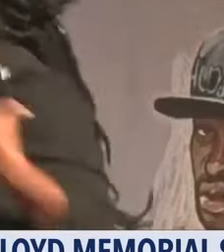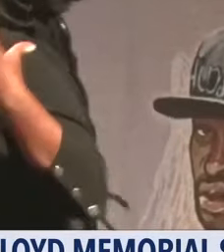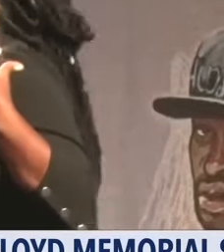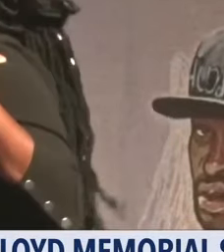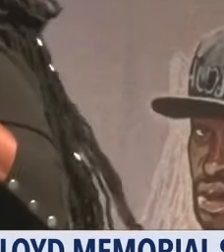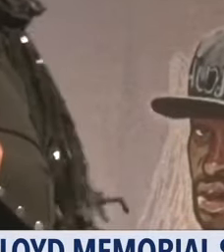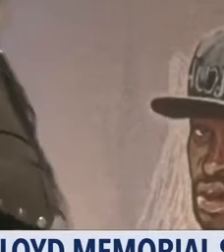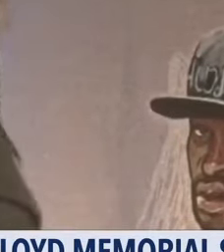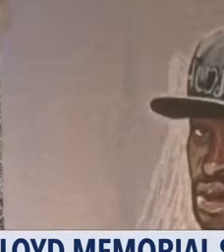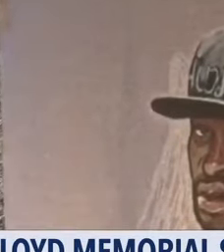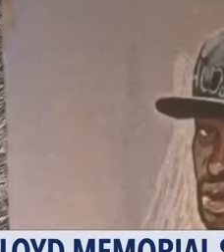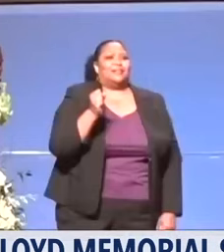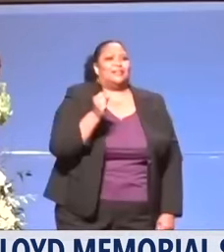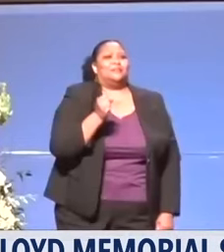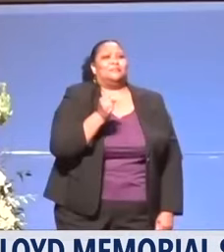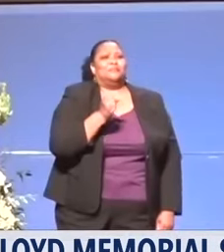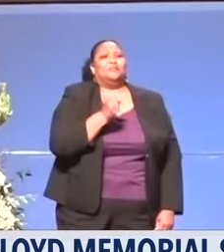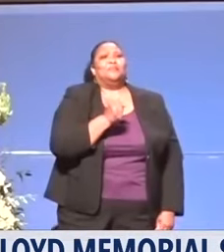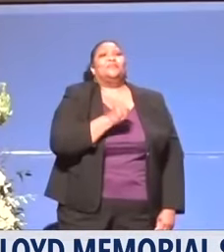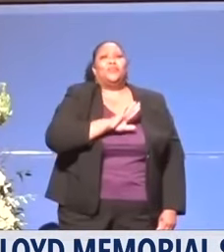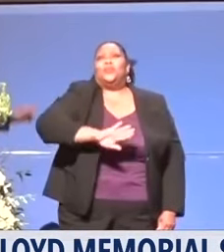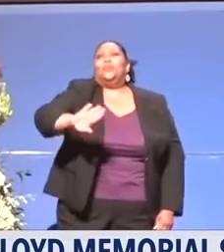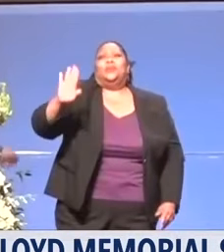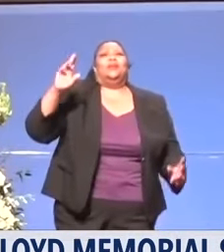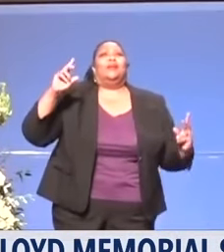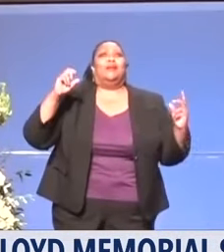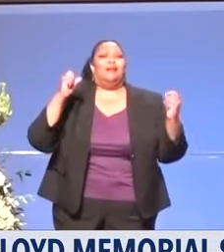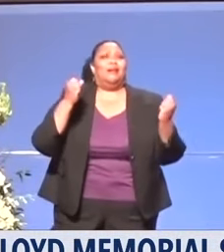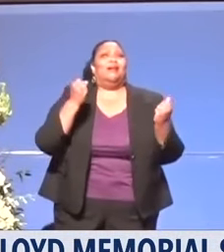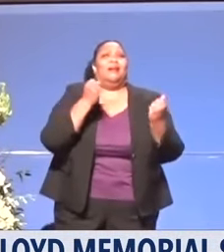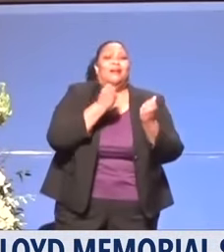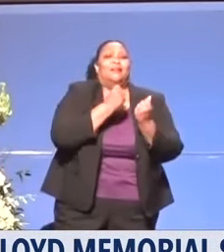I he